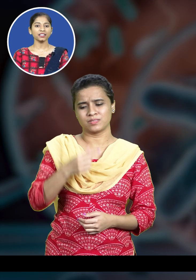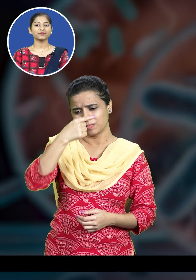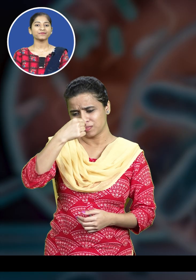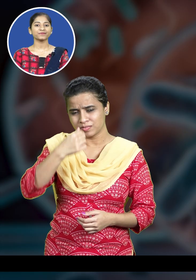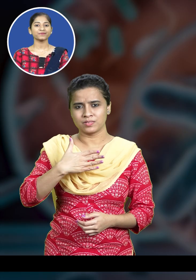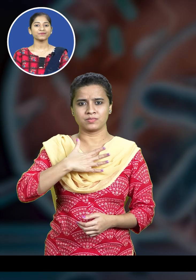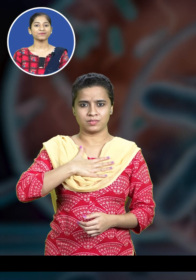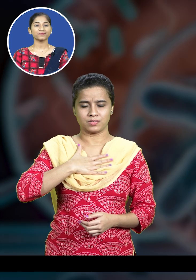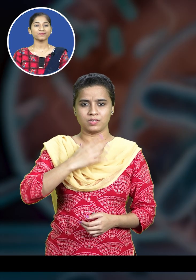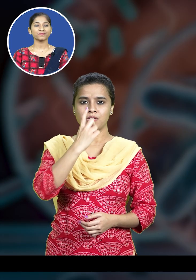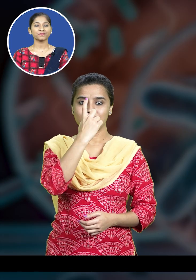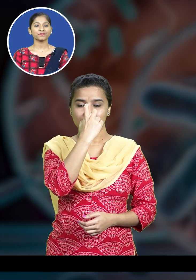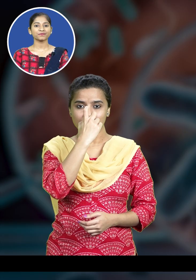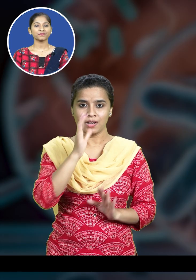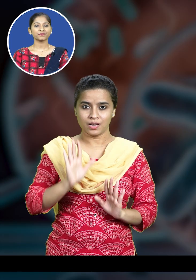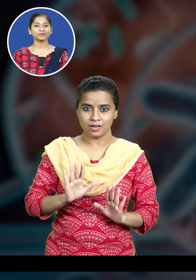asthma,